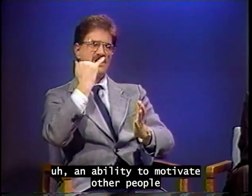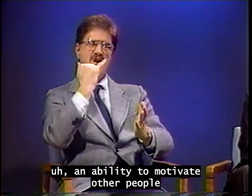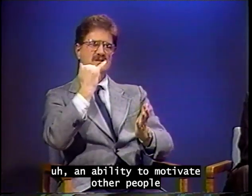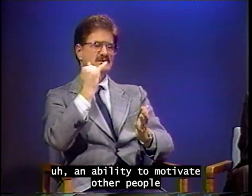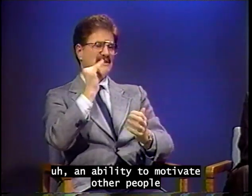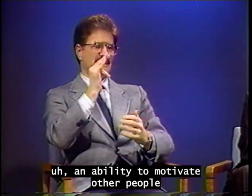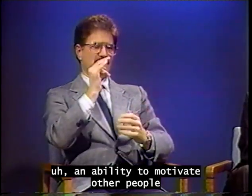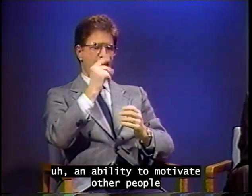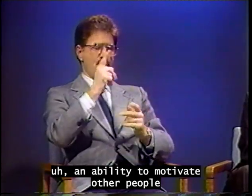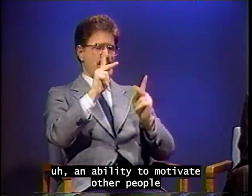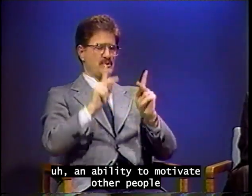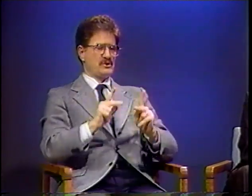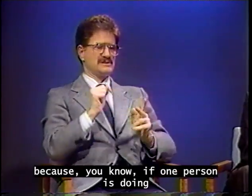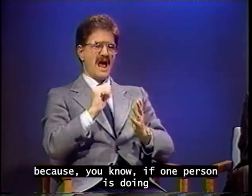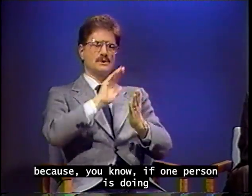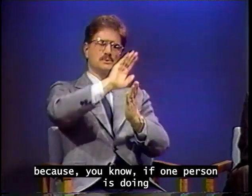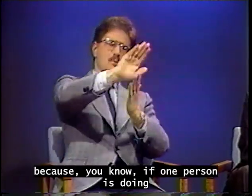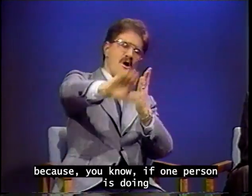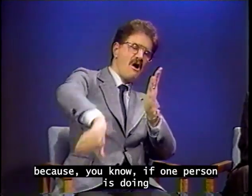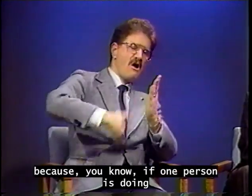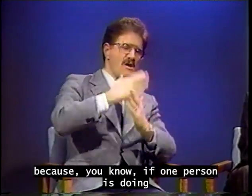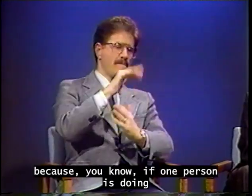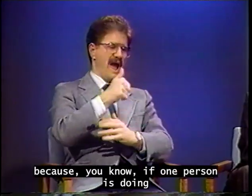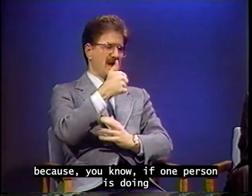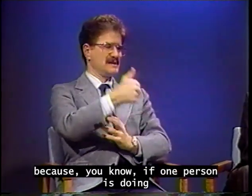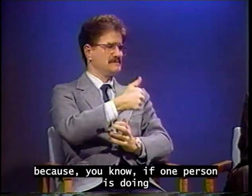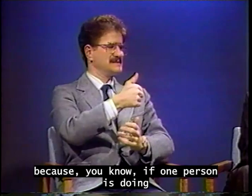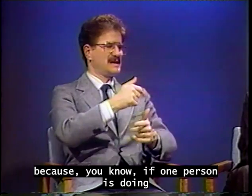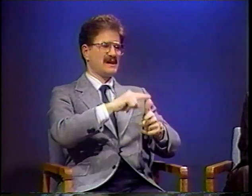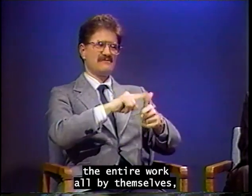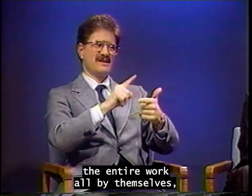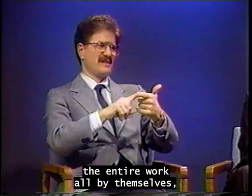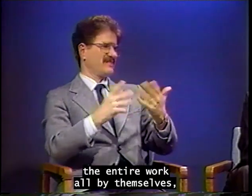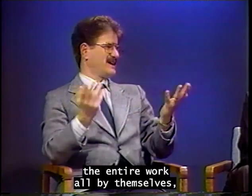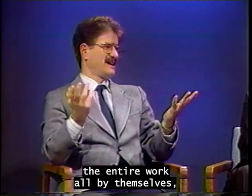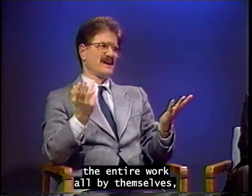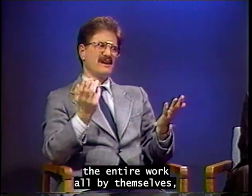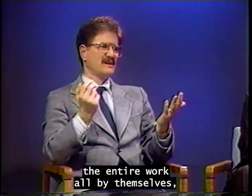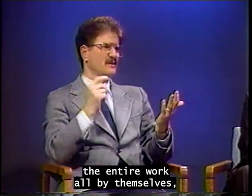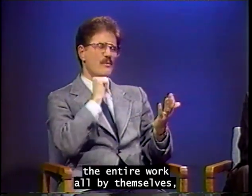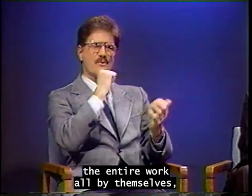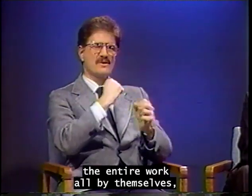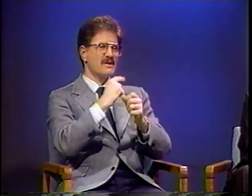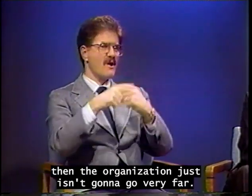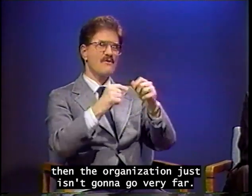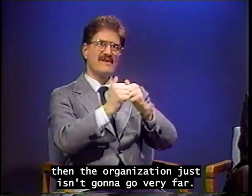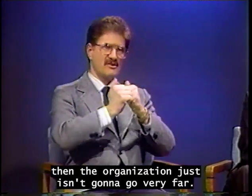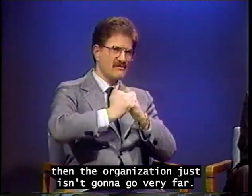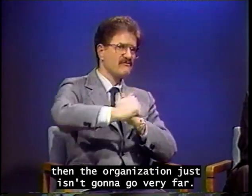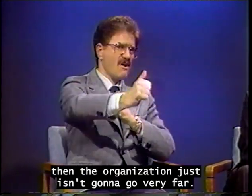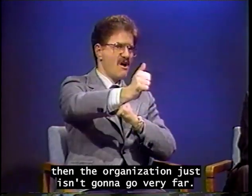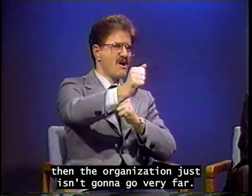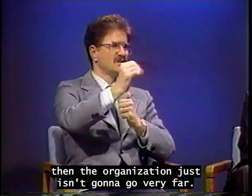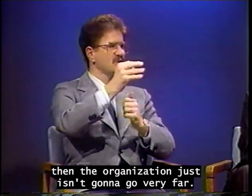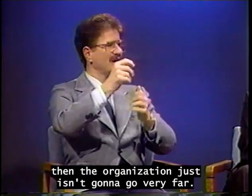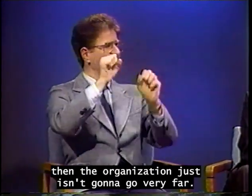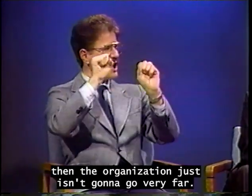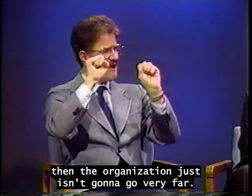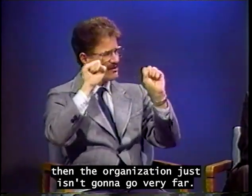people, because if one person is doing the entire work all by themselves, then the organization just isn't going to